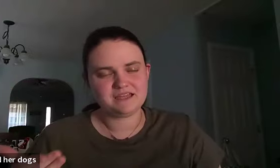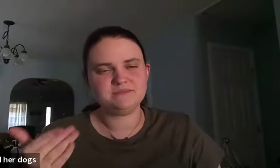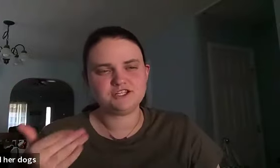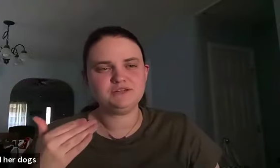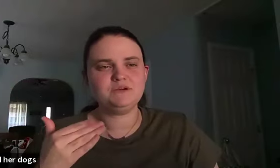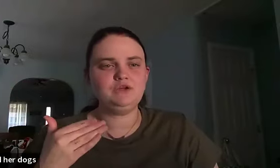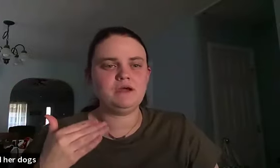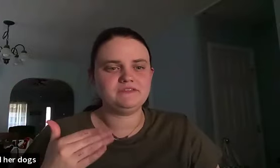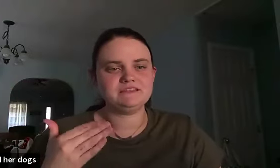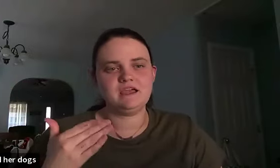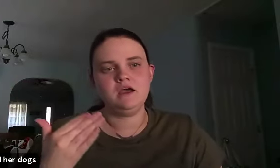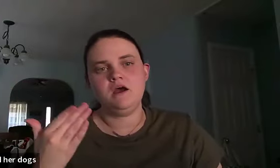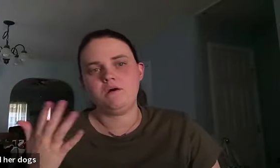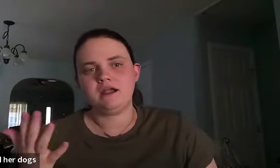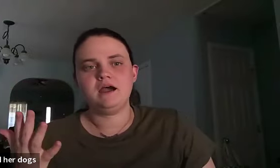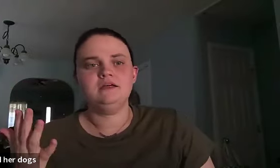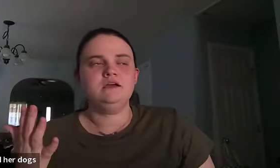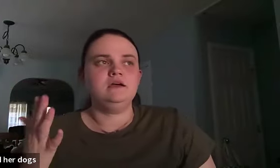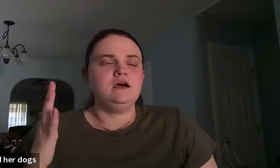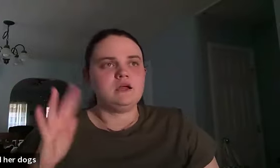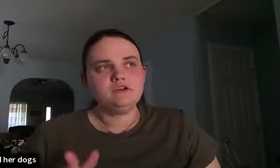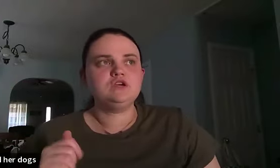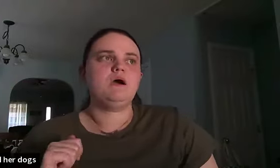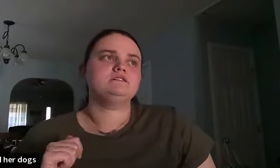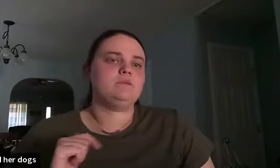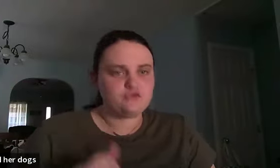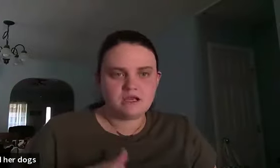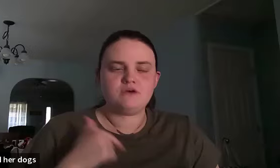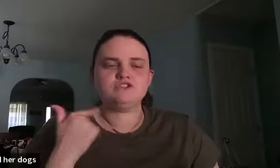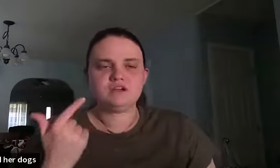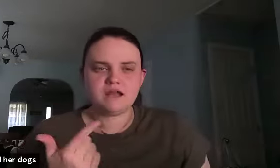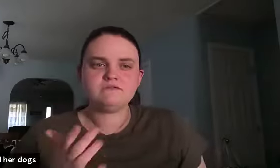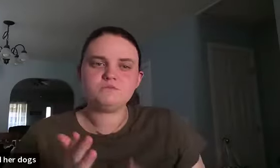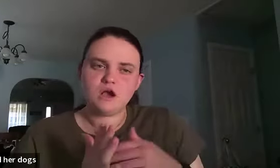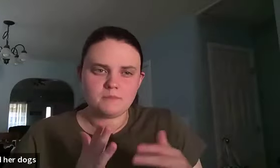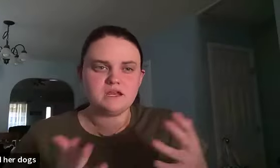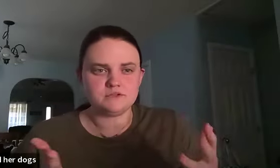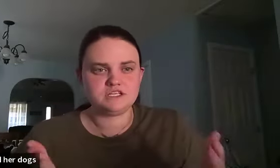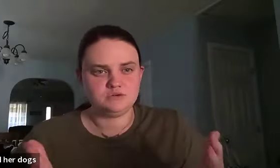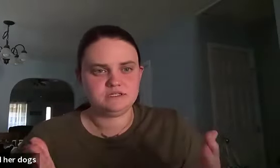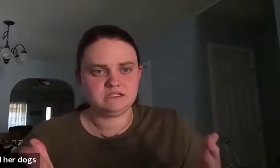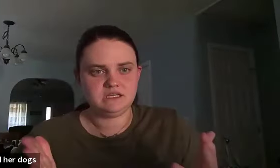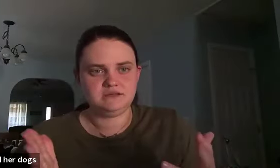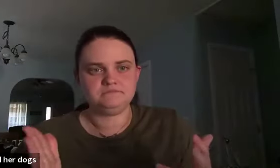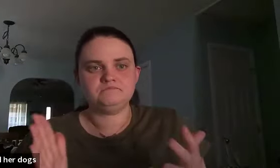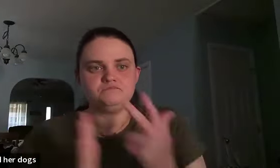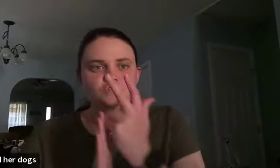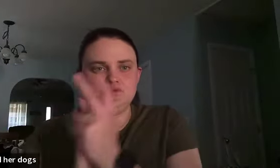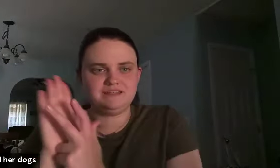that, especially when you have things like, well, I got about 2 hours, I got about 3 hours, the kind of more common numbers that you would see, you can